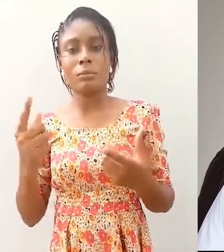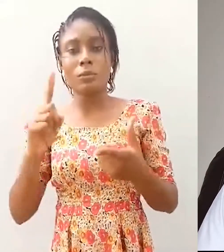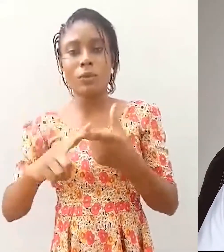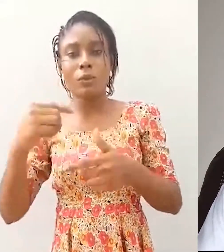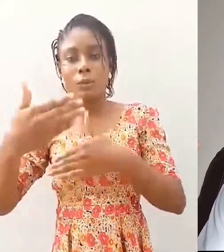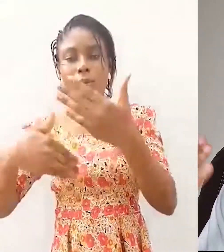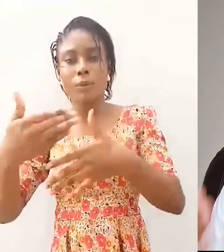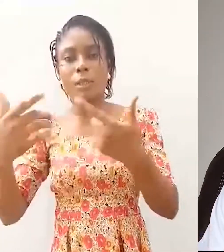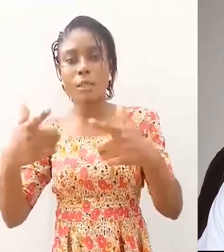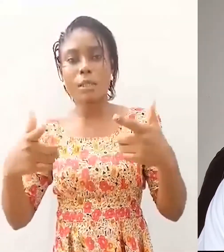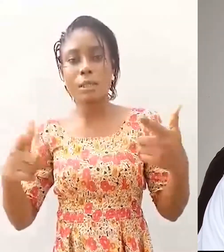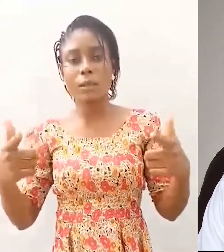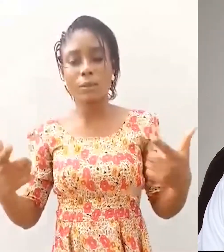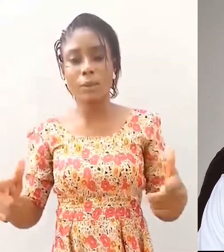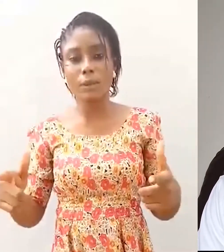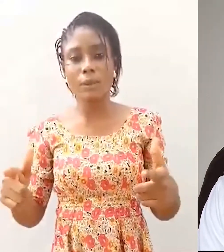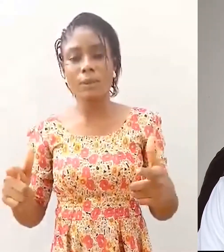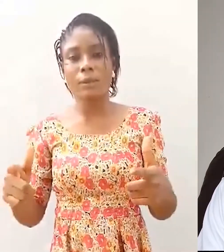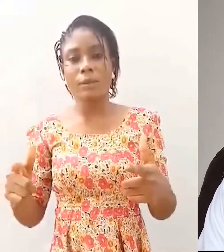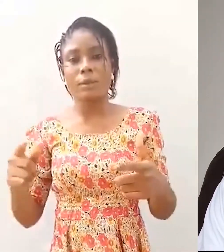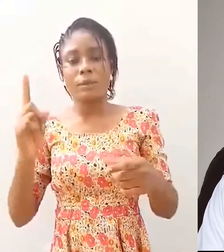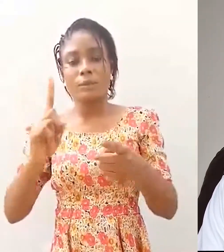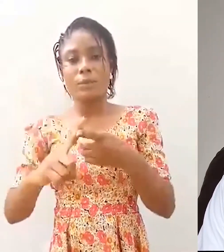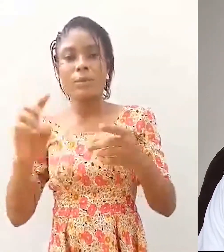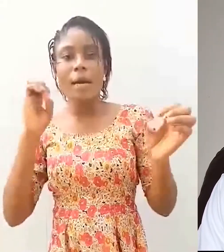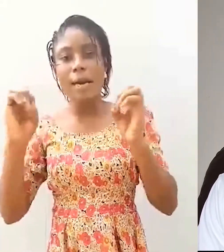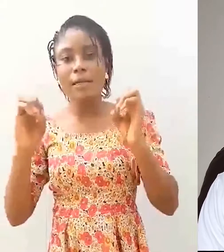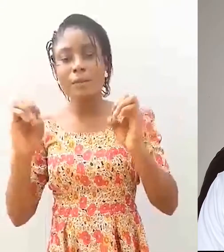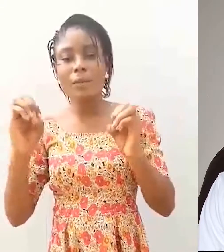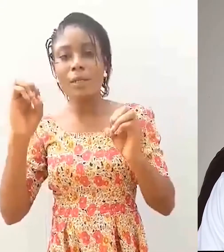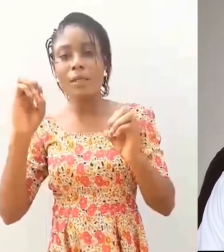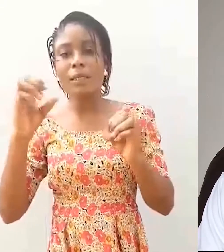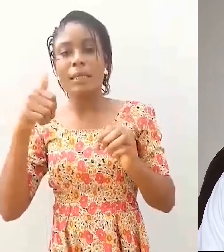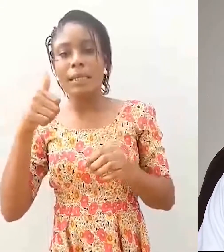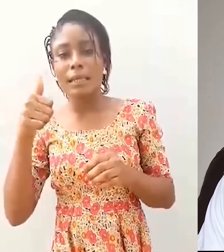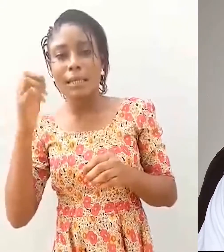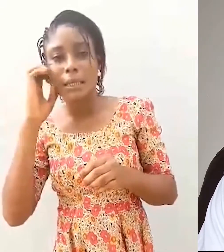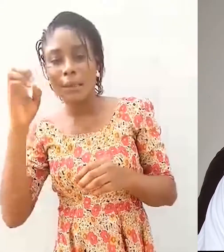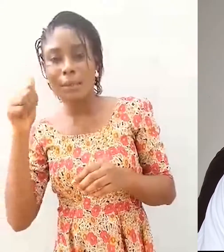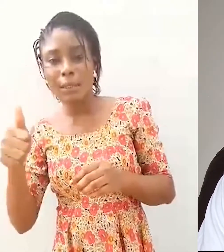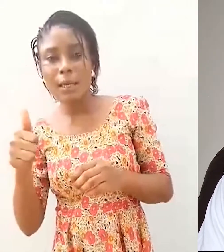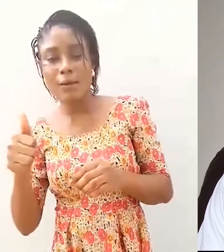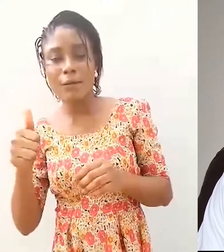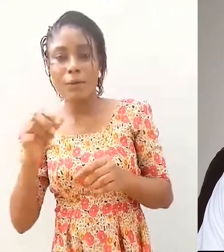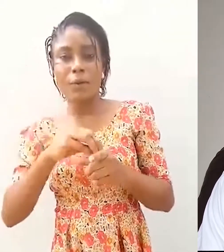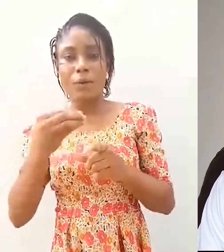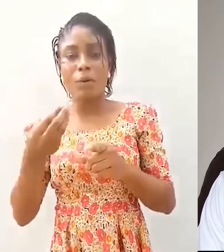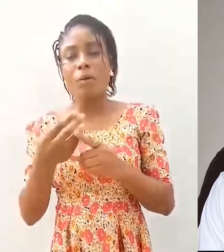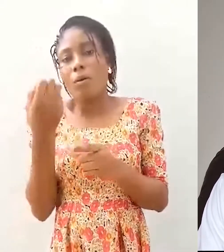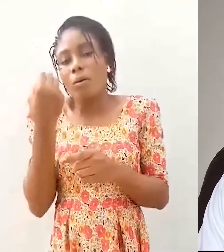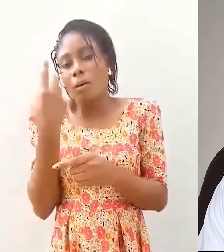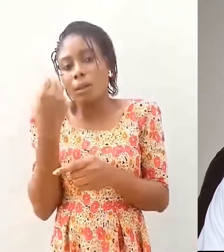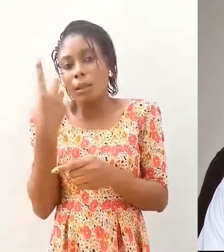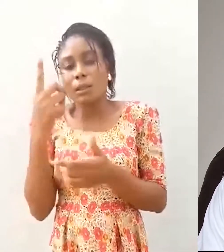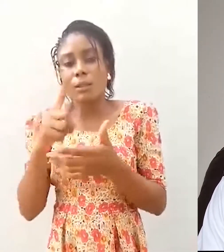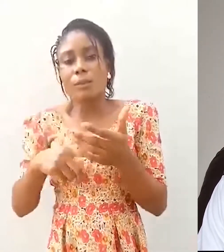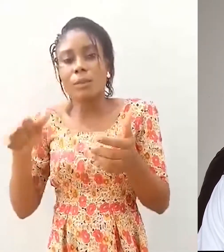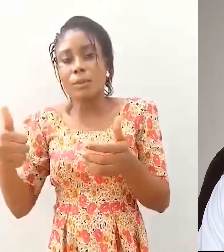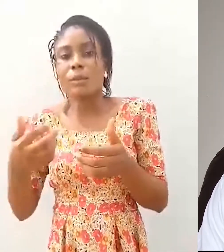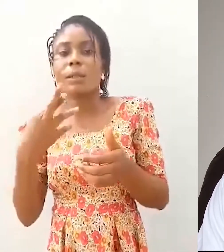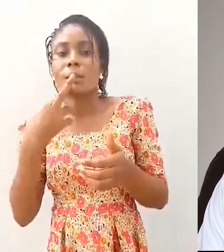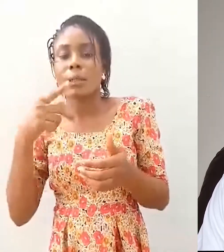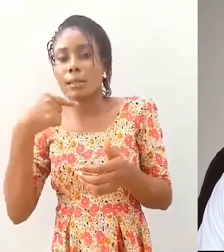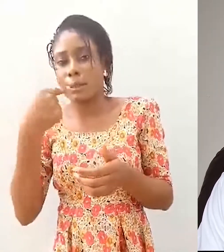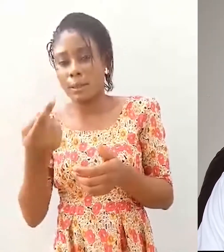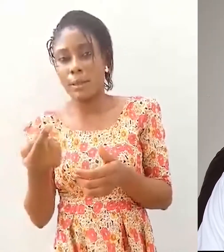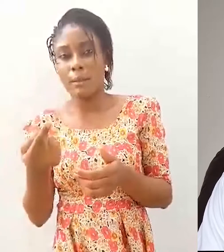and the articulators in the mouth to process language, to express